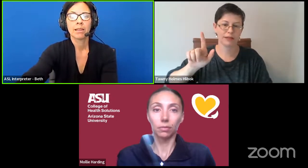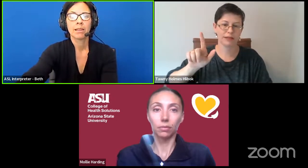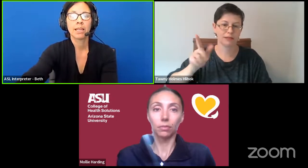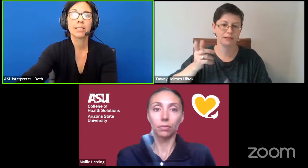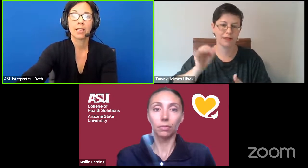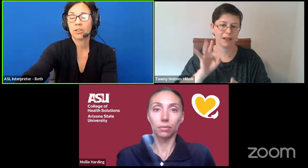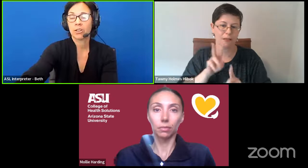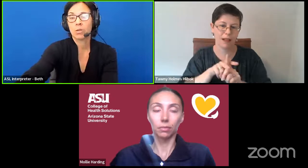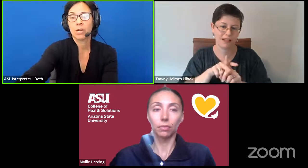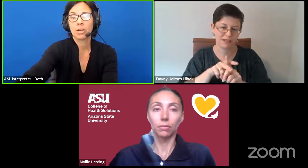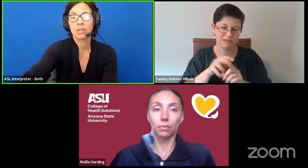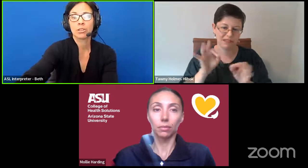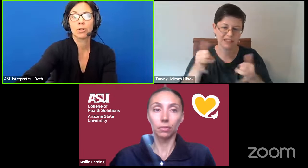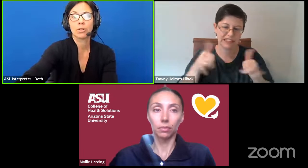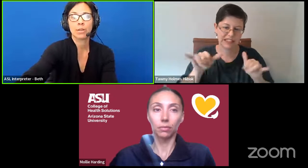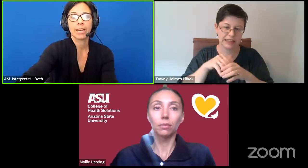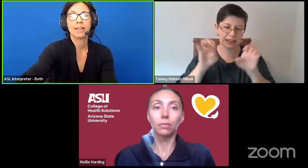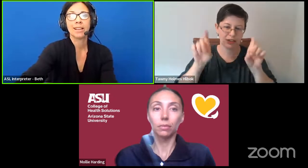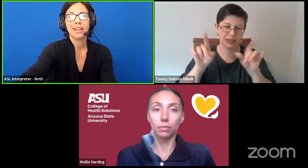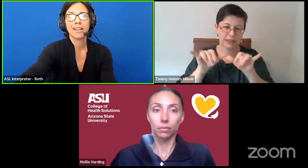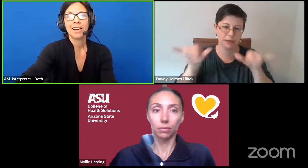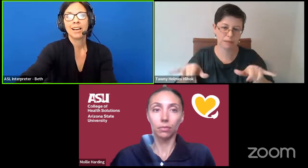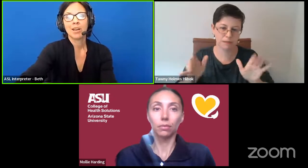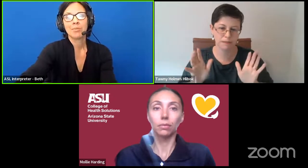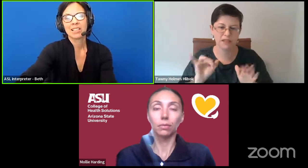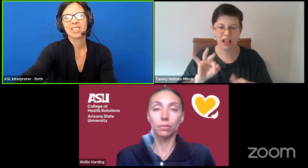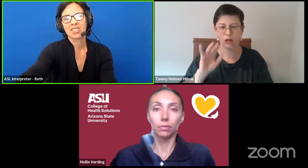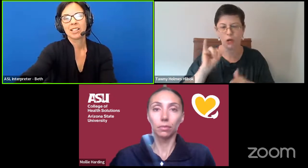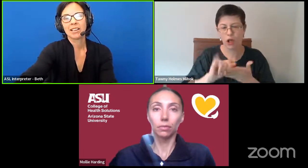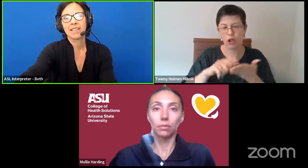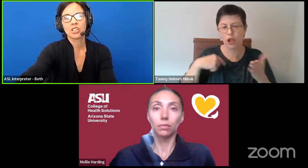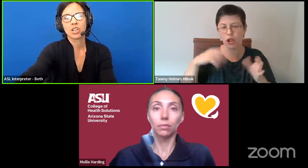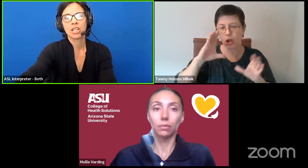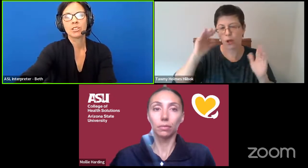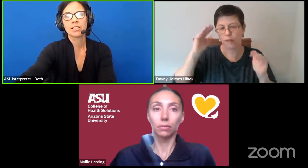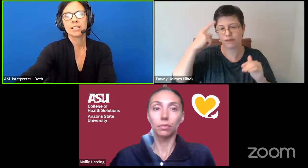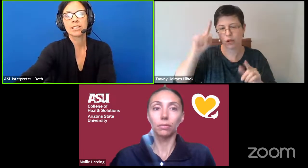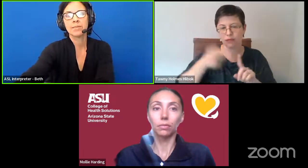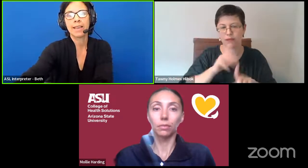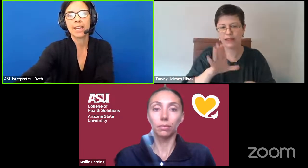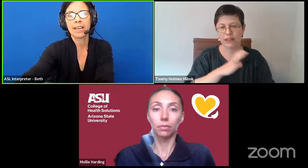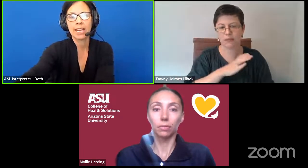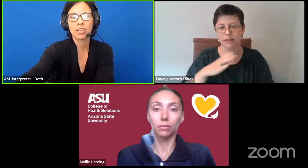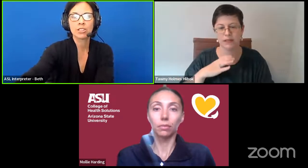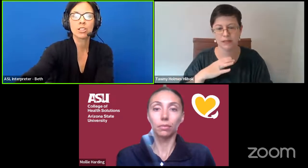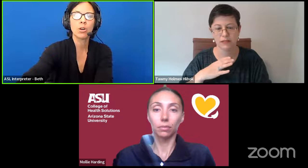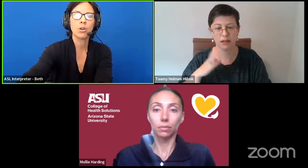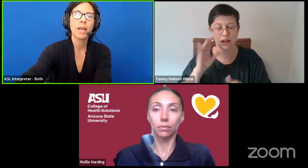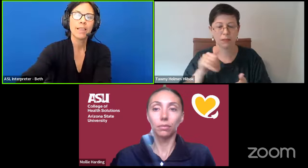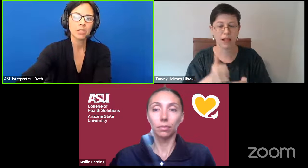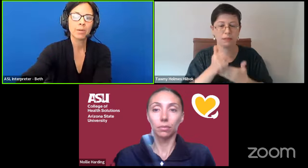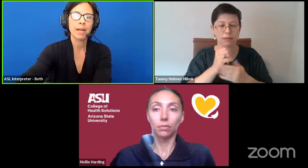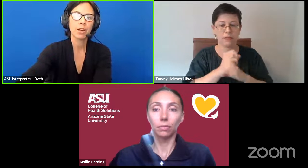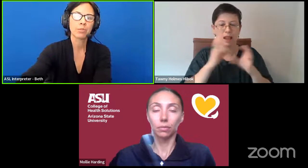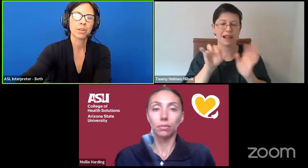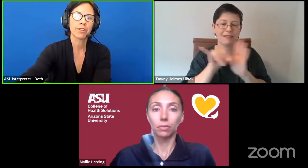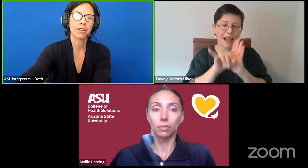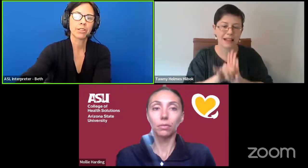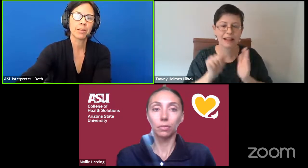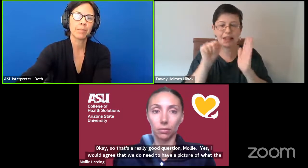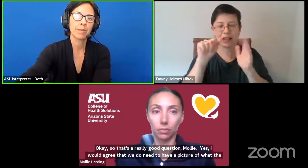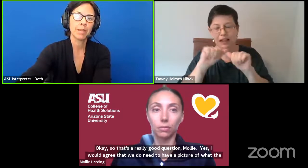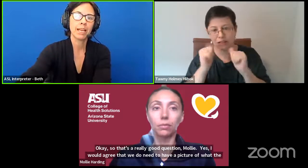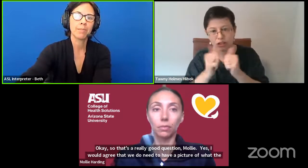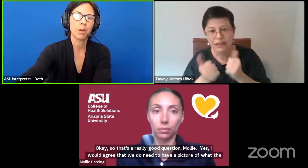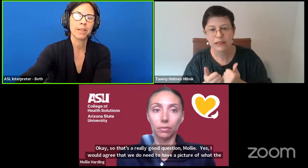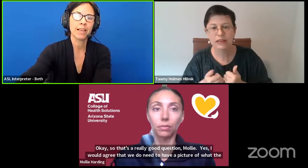like until they're 21 years old, right? Because they're still in the educational system at that age. So that's what my hopes are for